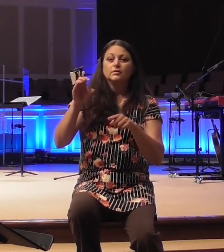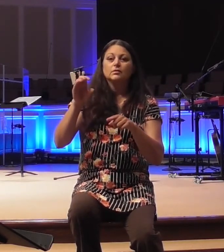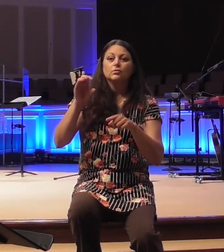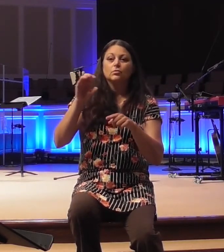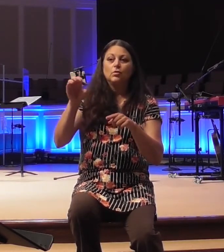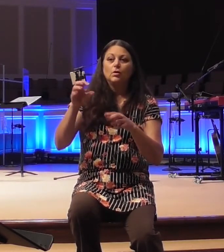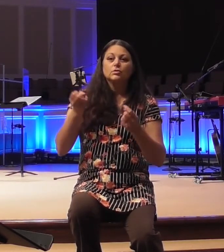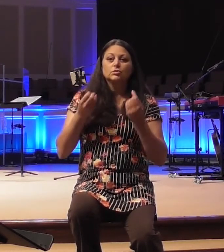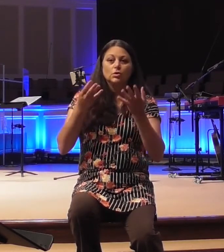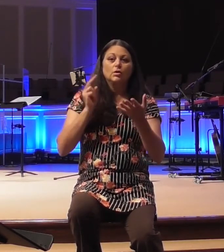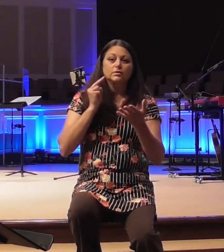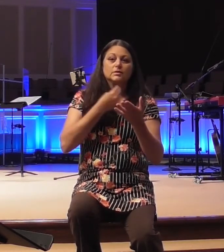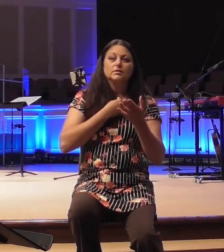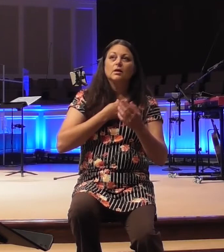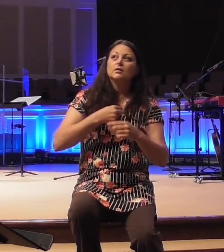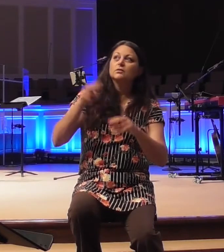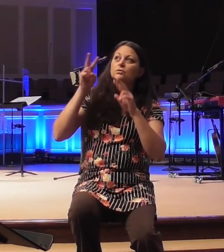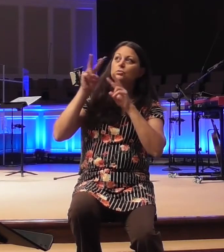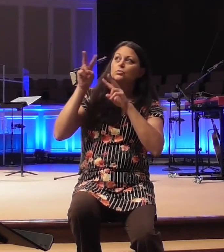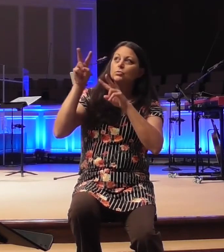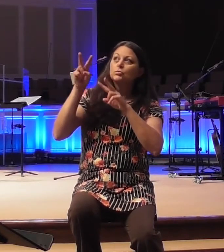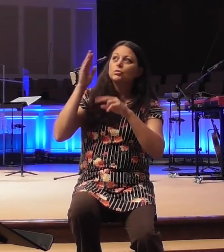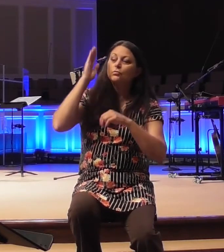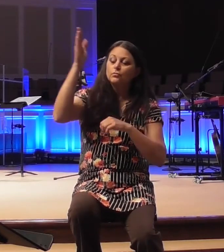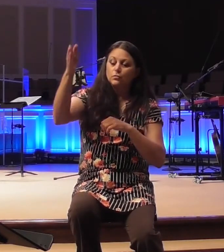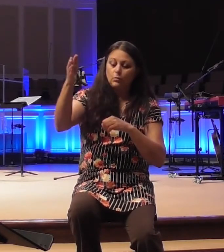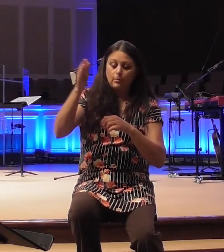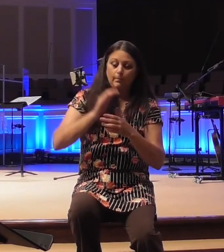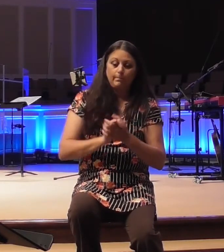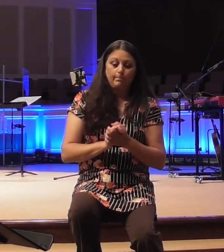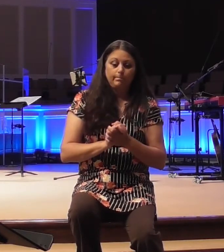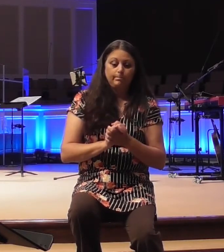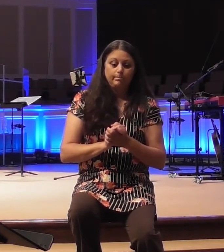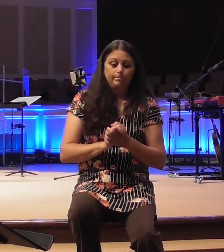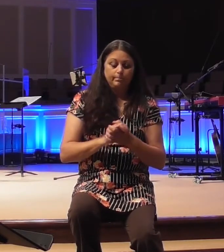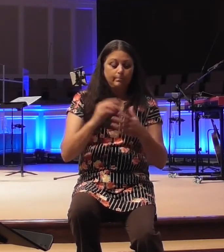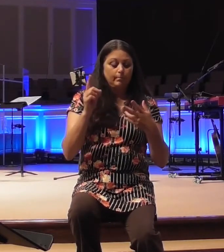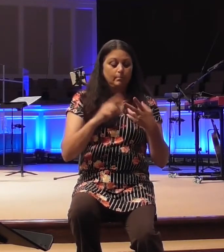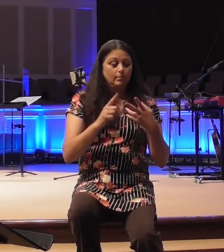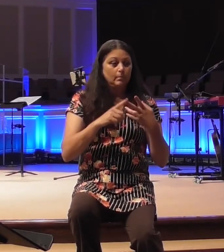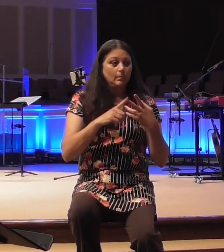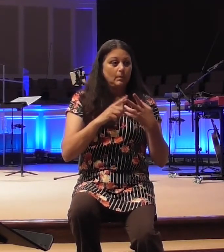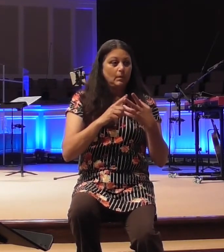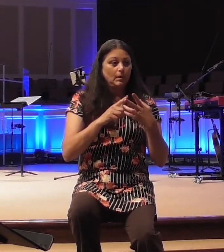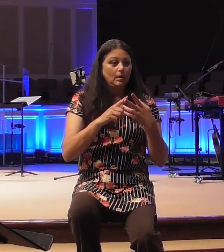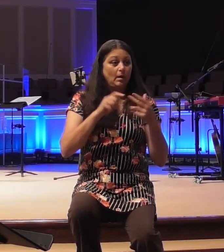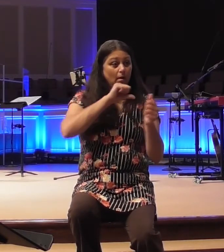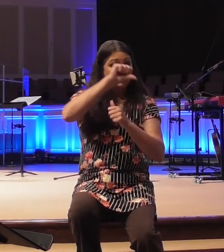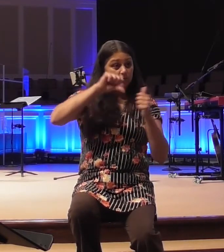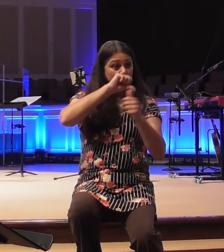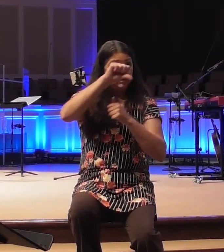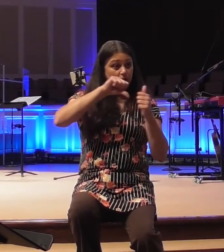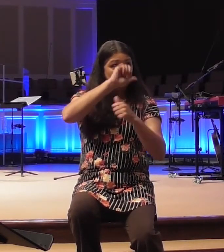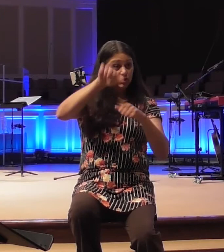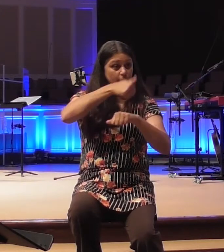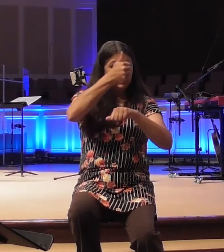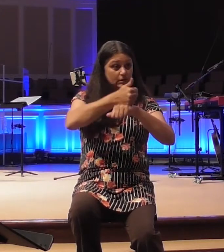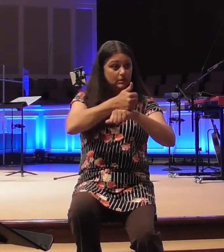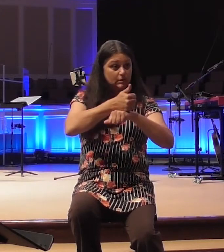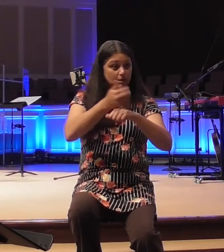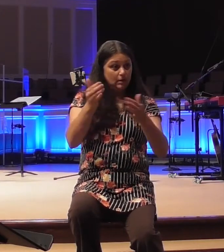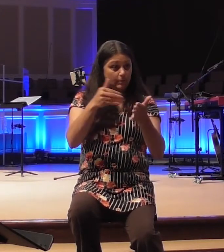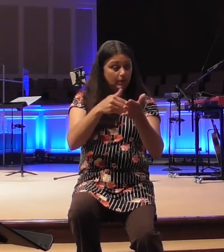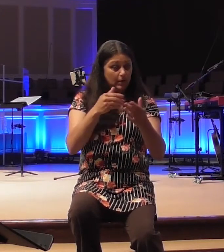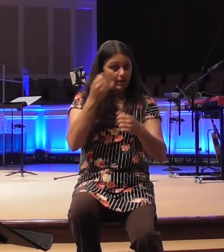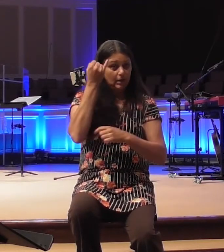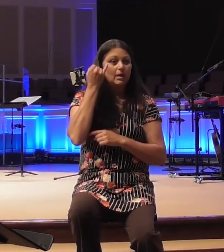year after year and day after day, but once for all for us. Secondly, fellowship is restored when we remember its framework. We've got to